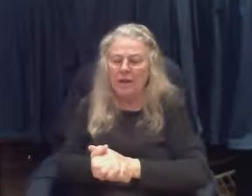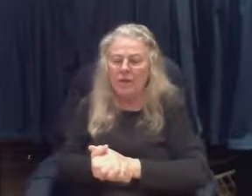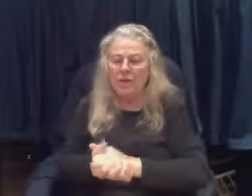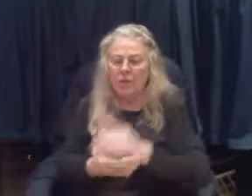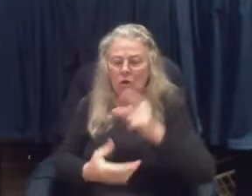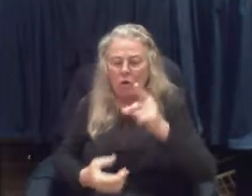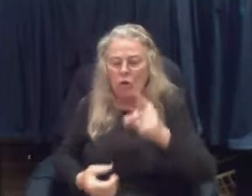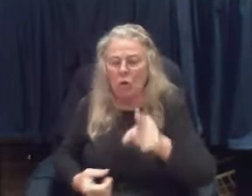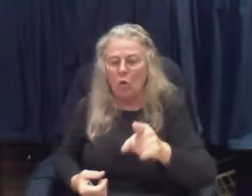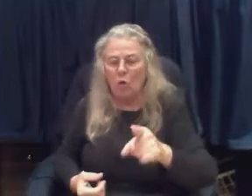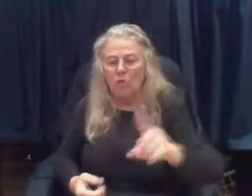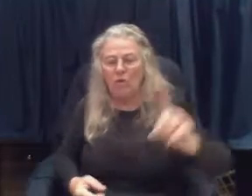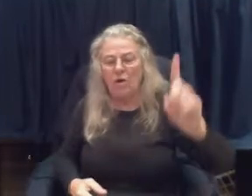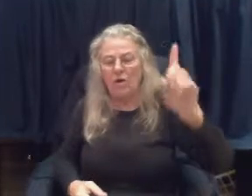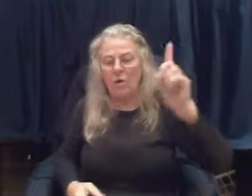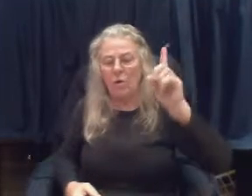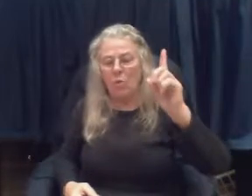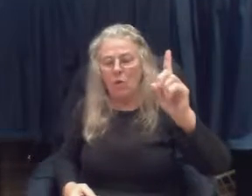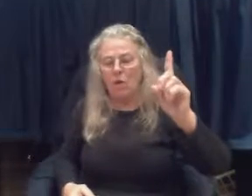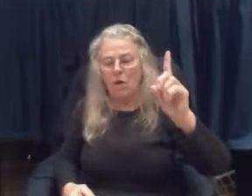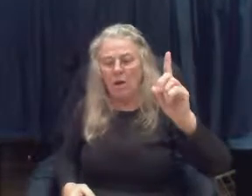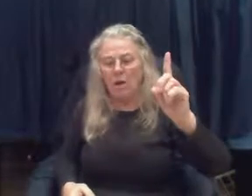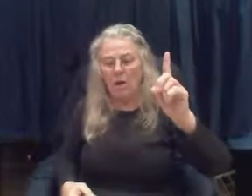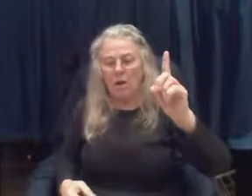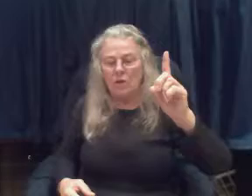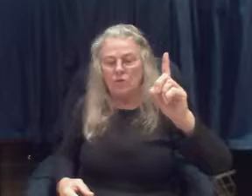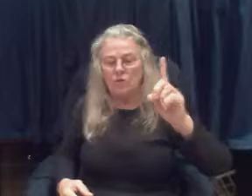believe. You're the one to